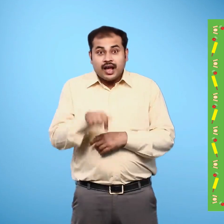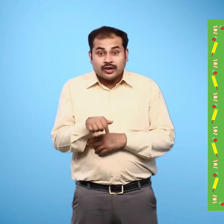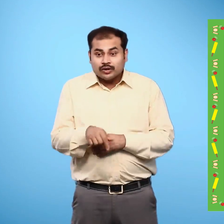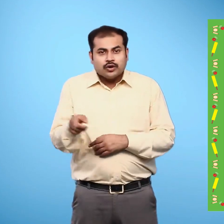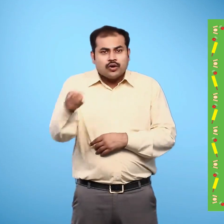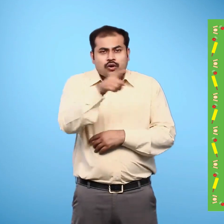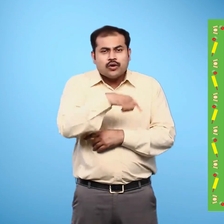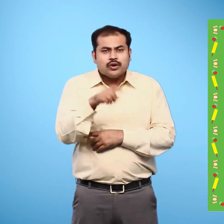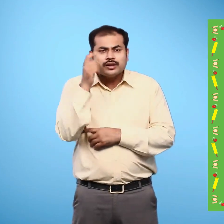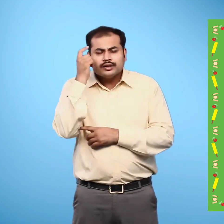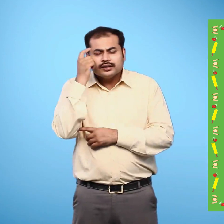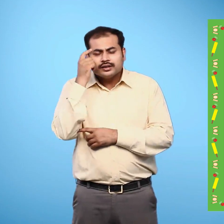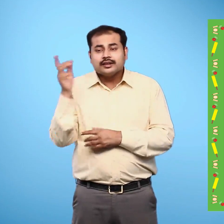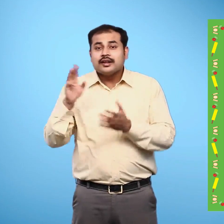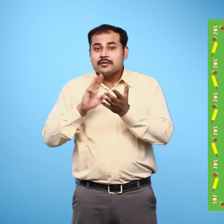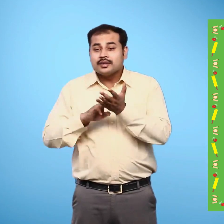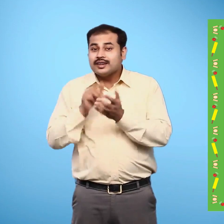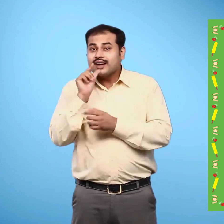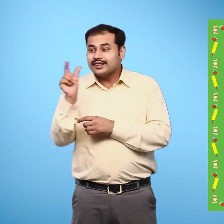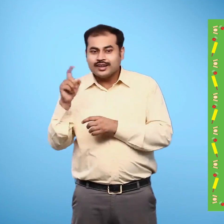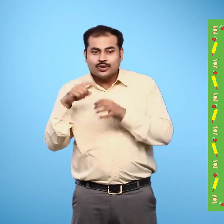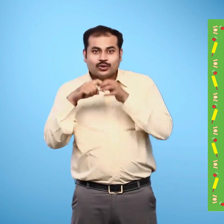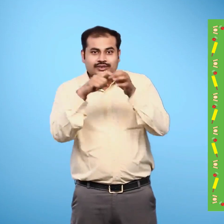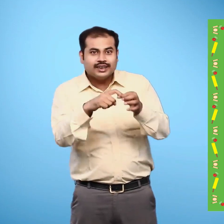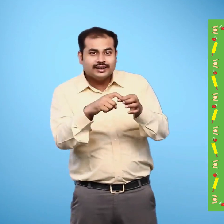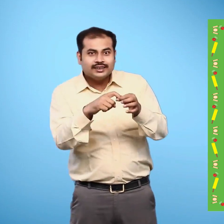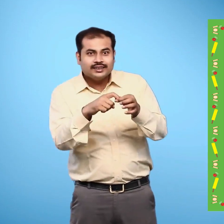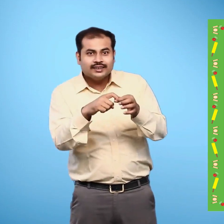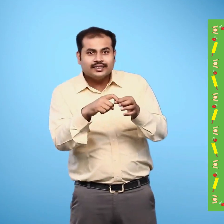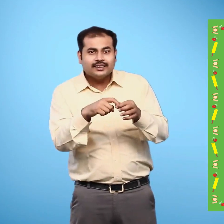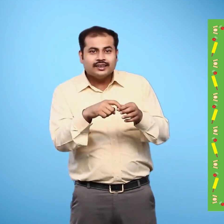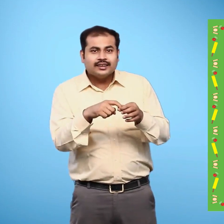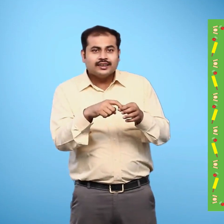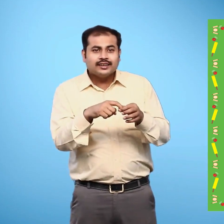Now you think of a different answer for Uncle Miku's question.